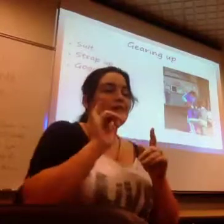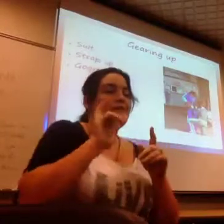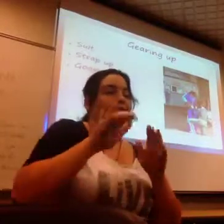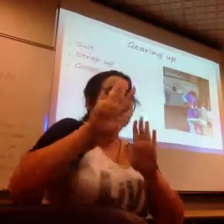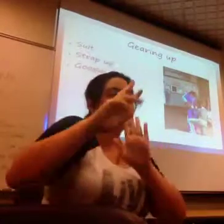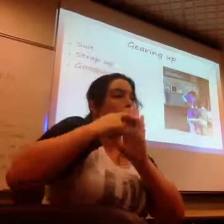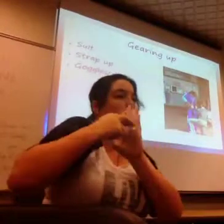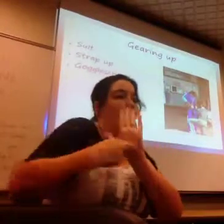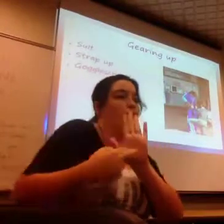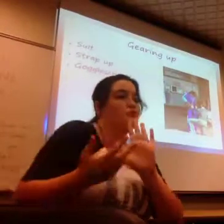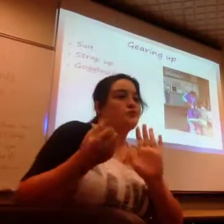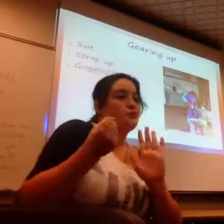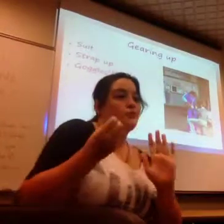is gearing up.